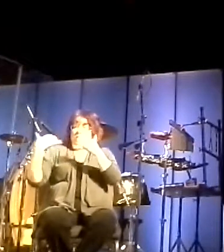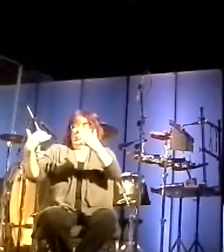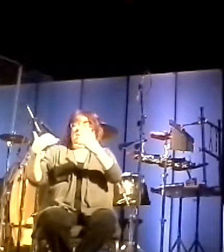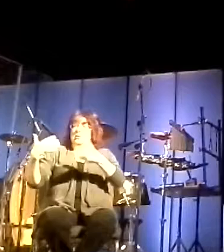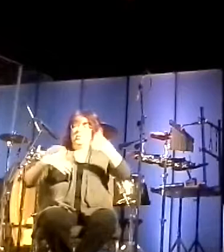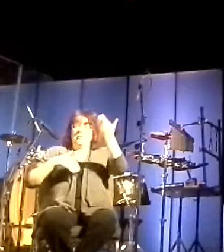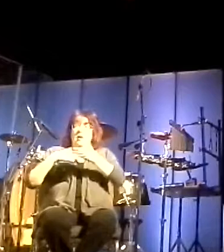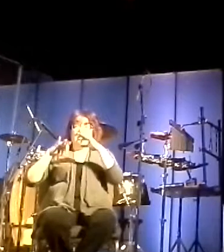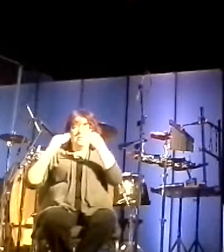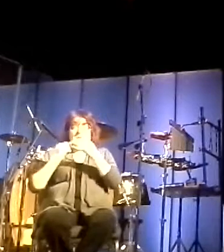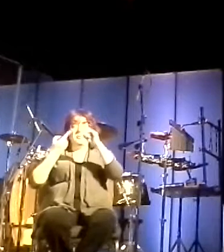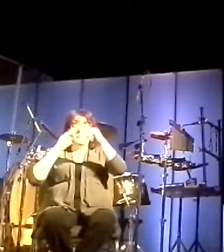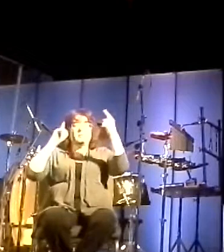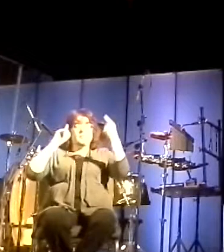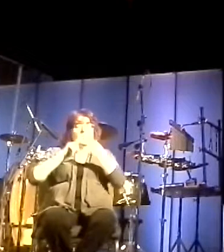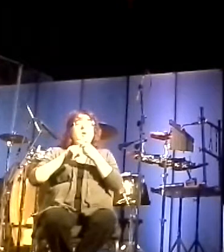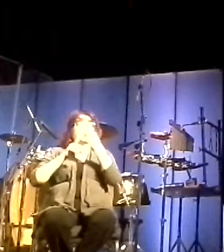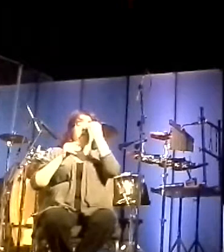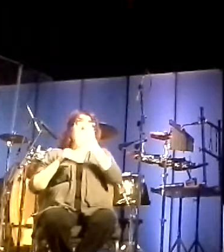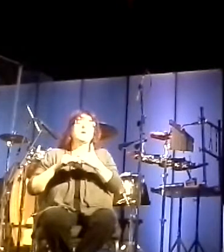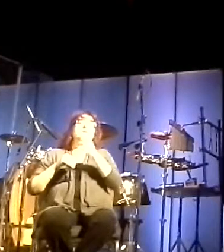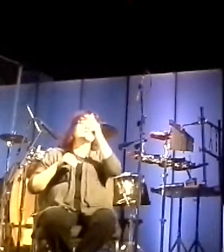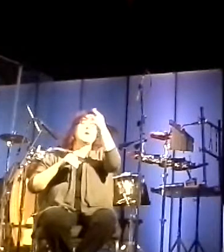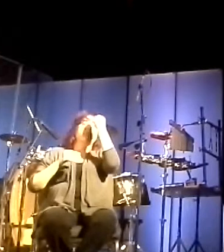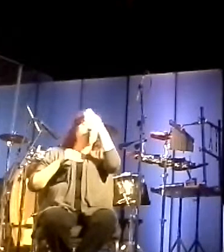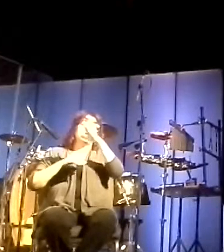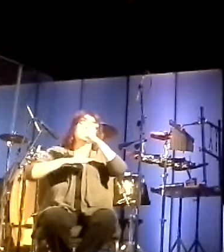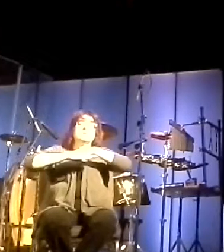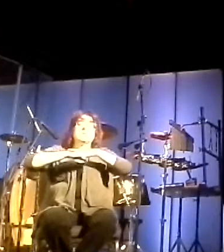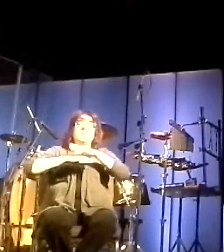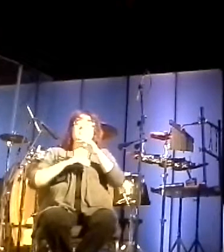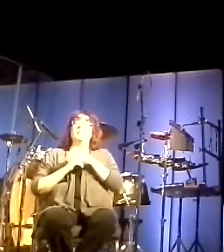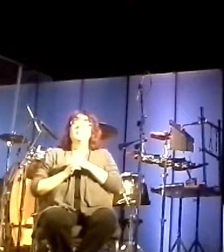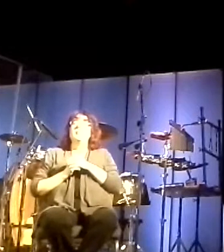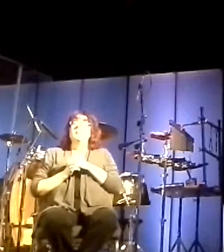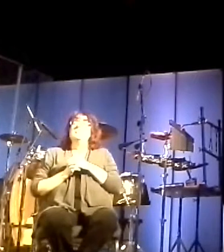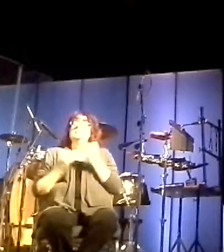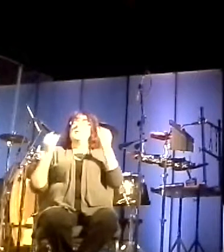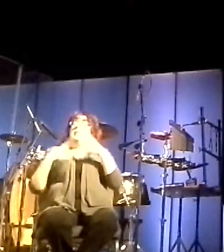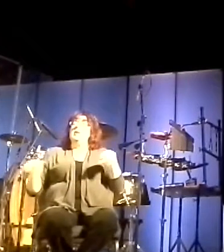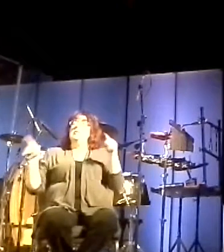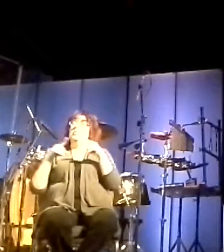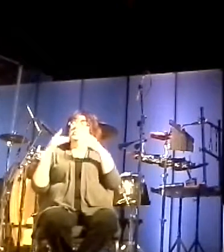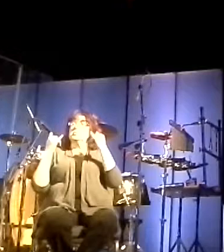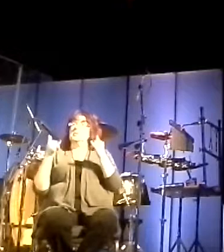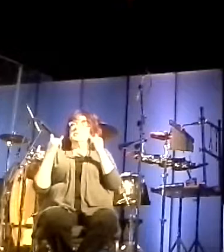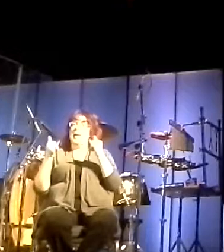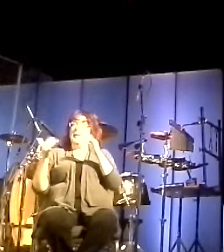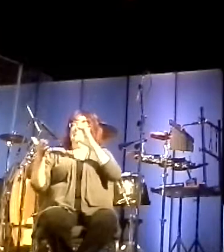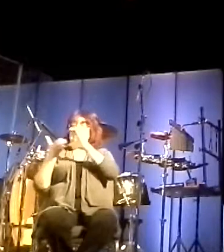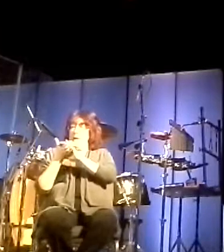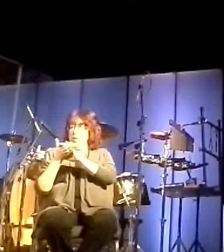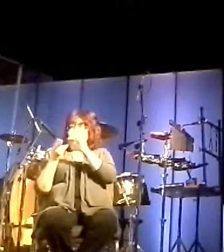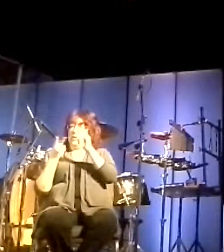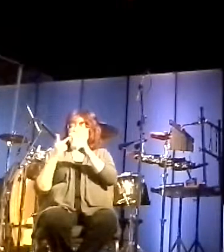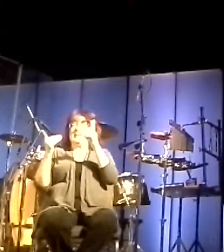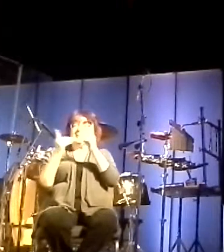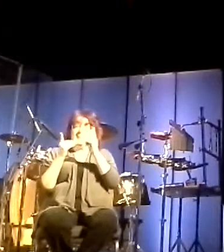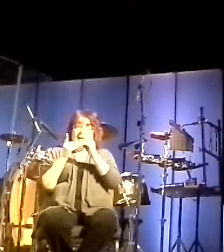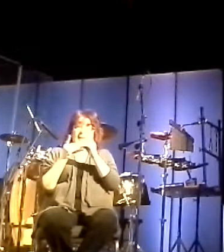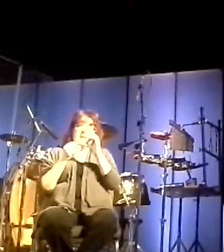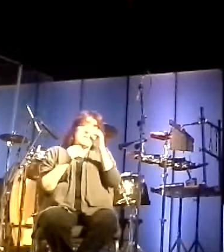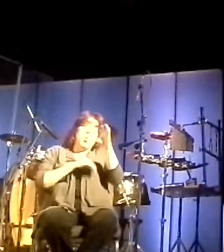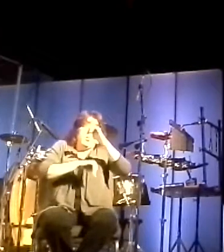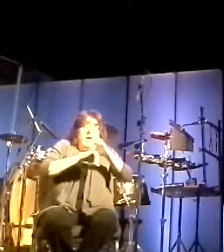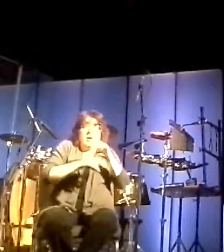so invite your family, your friends. More information out at the Information Center for that. How many of you today are married or dating